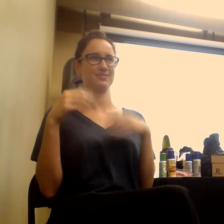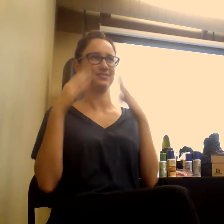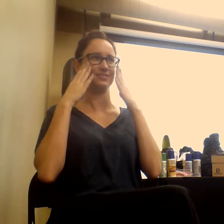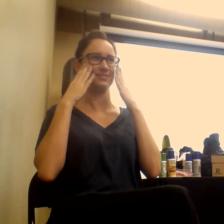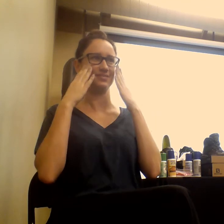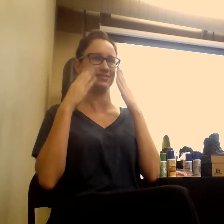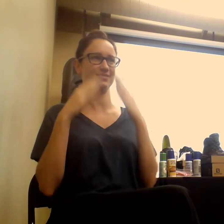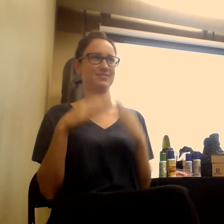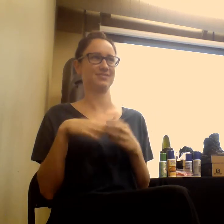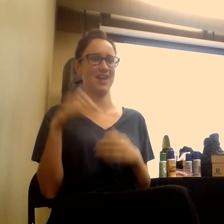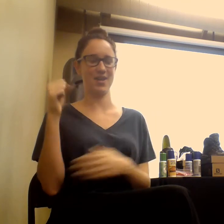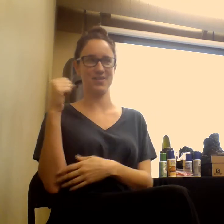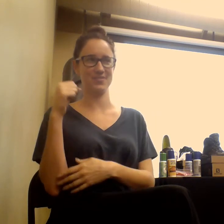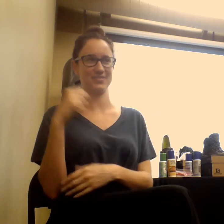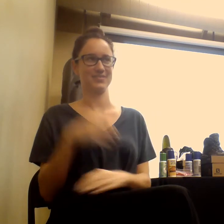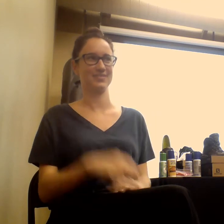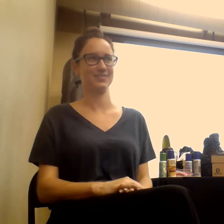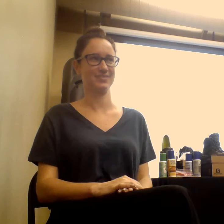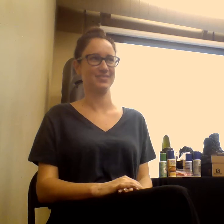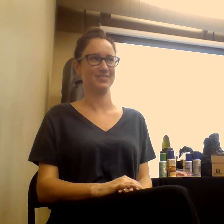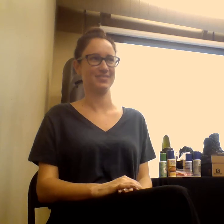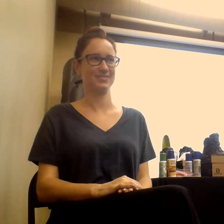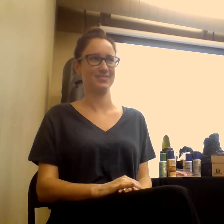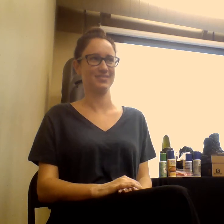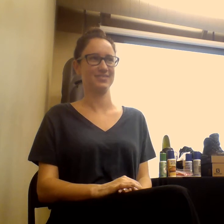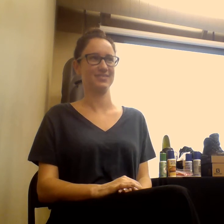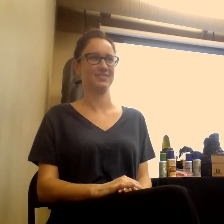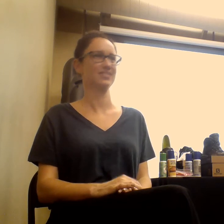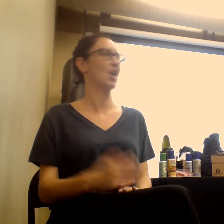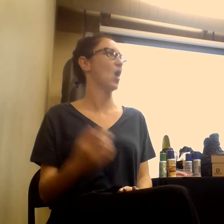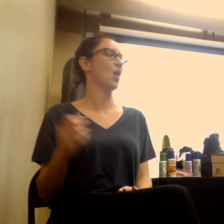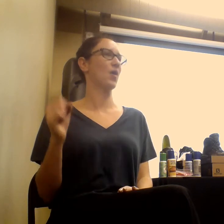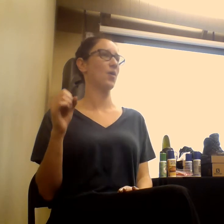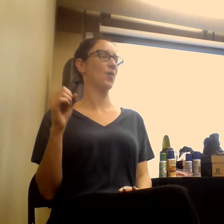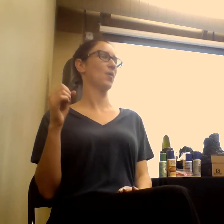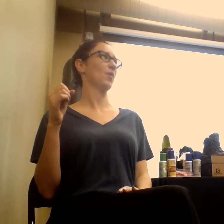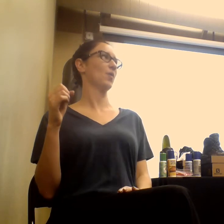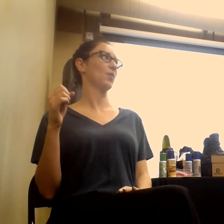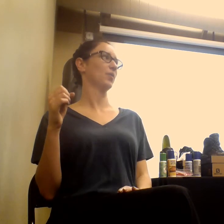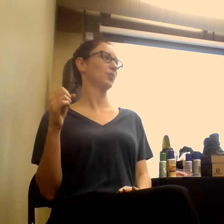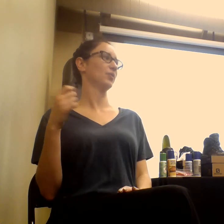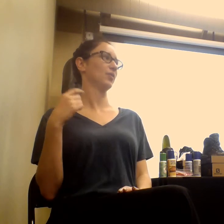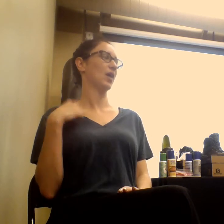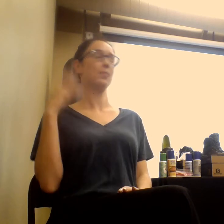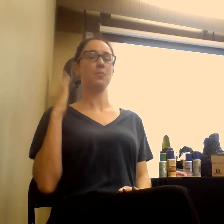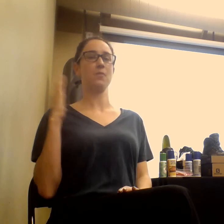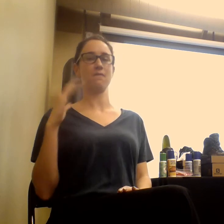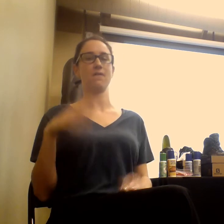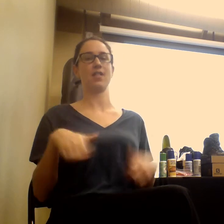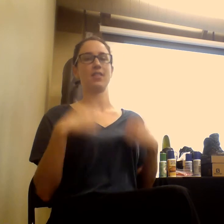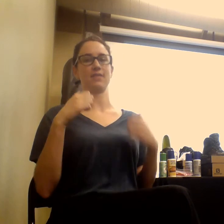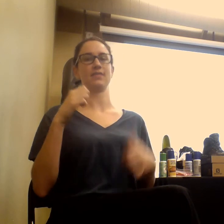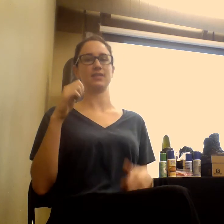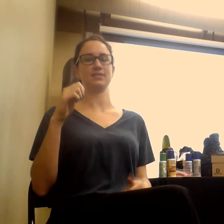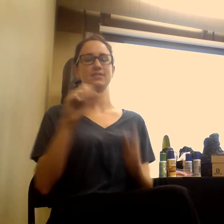cactuses. Luckily, I wasn't trail running, I was walking, and I immediately knew it, because I'd been thinking, you're gonna do